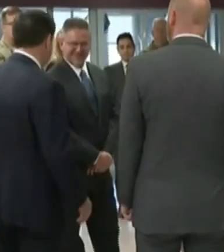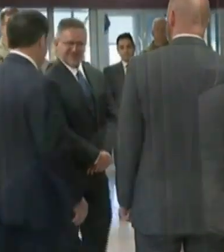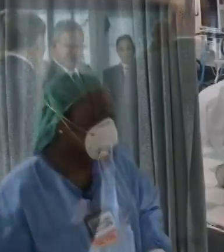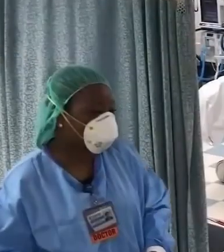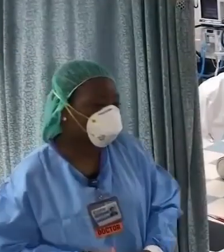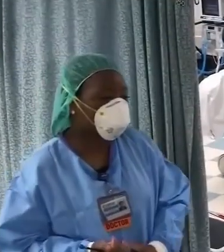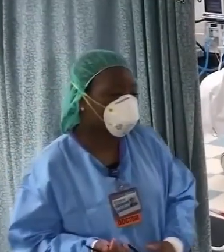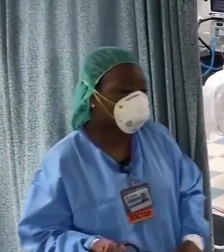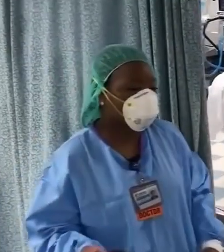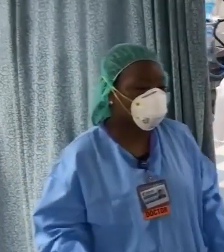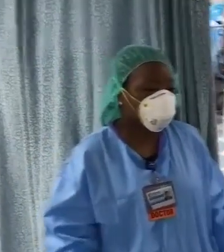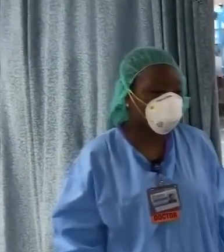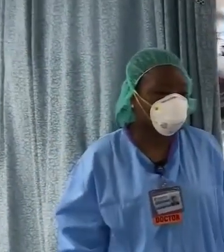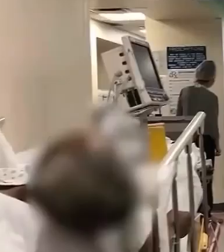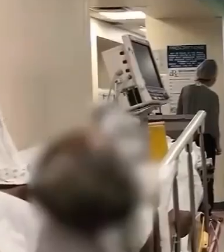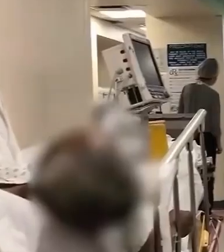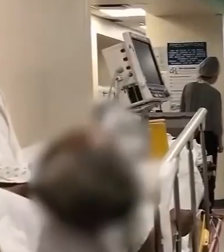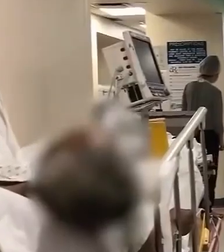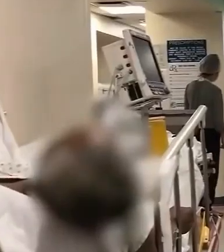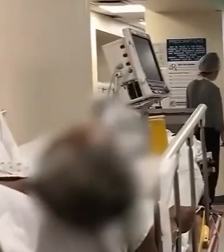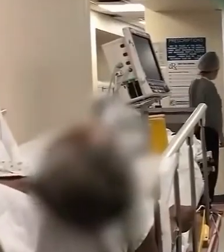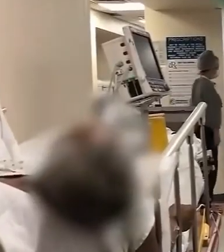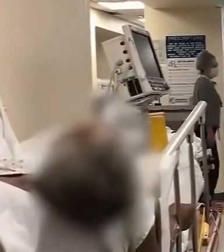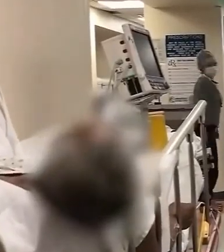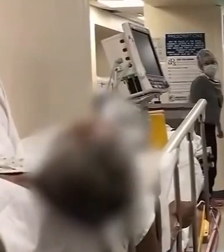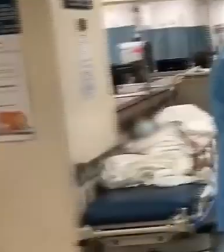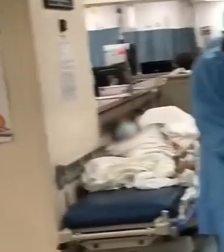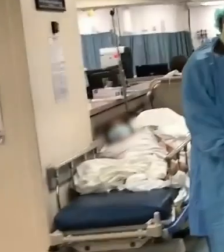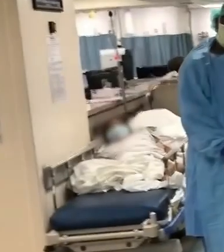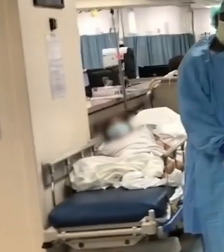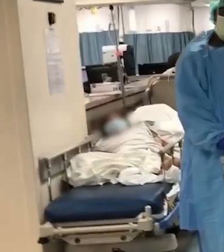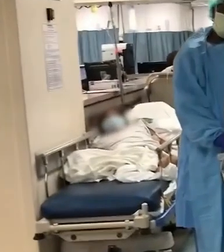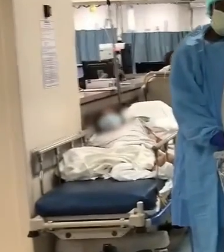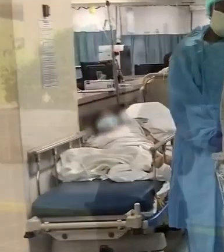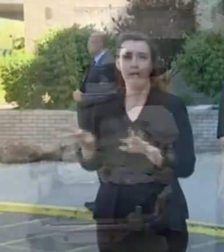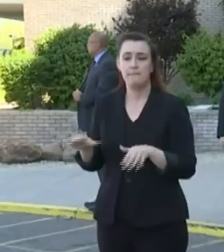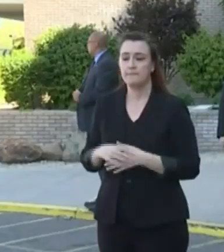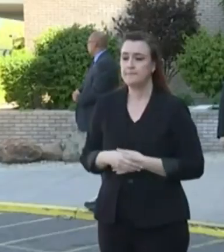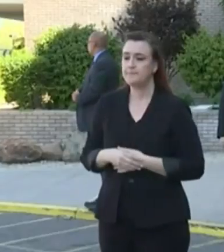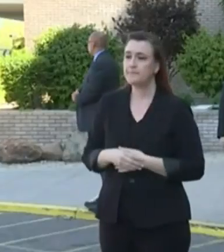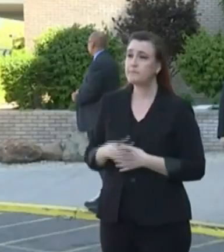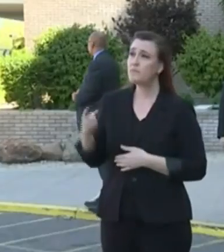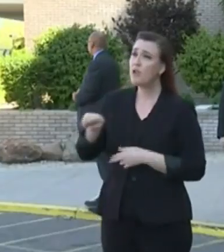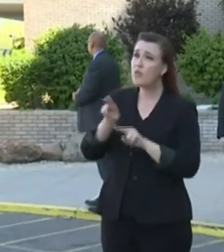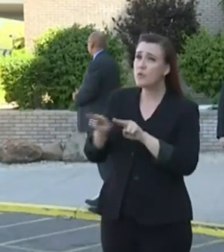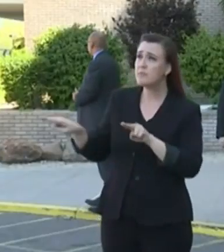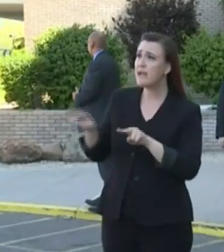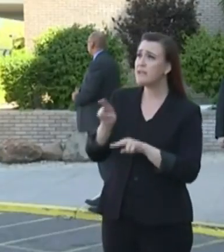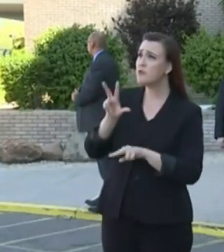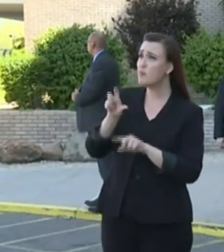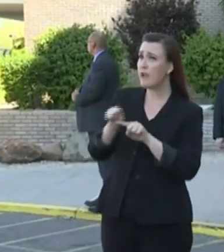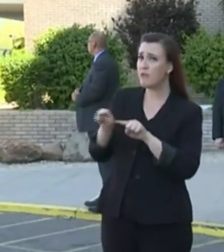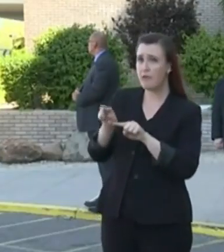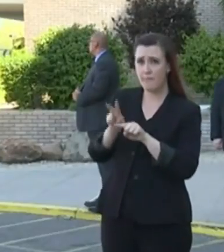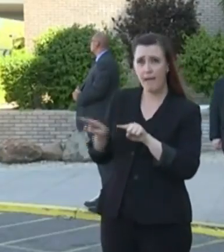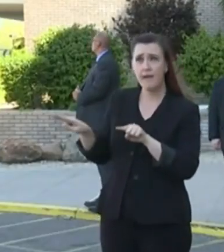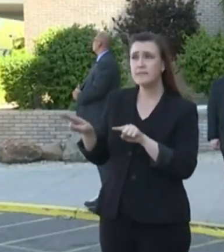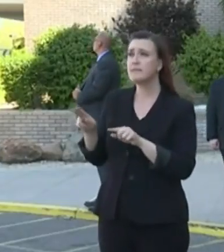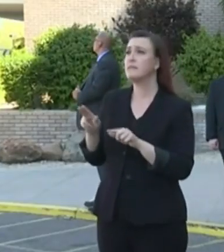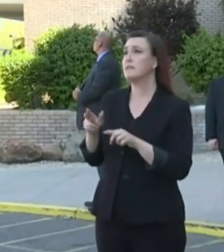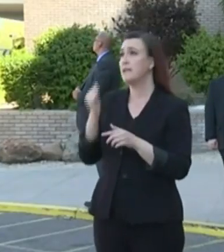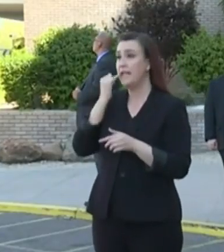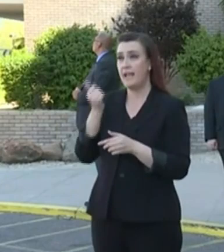healthcare system could get overwhelmed by the amount of COVID-19 cases. These beds will provide additional surge capacity